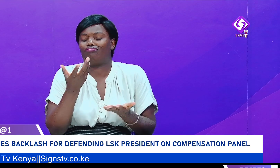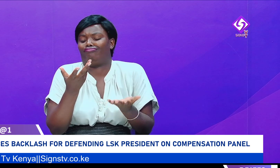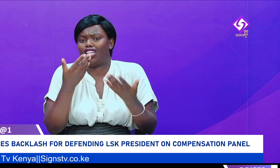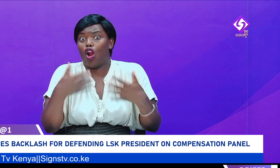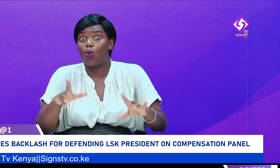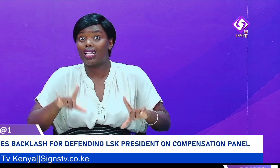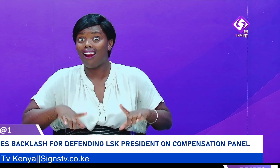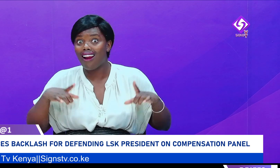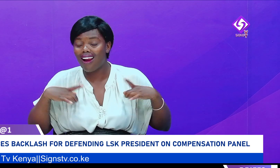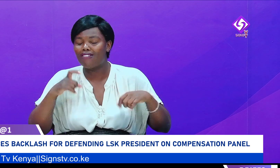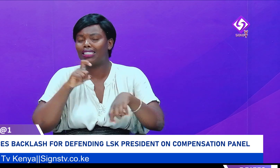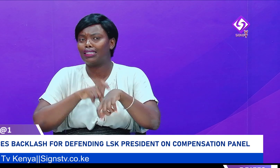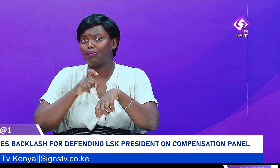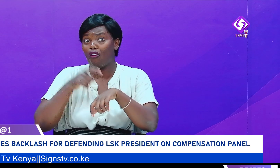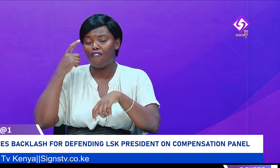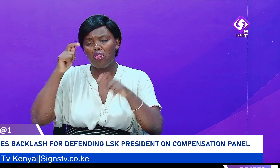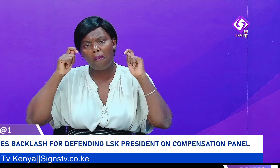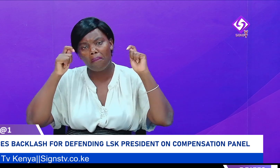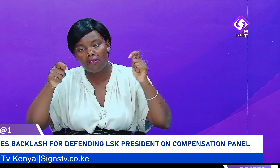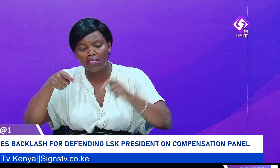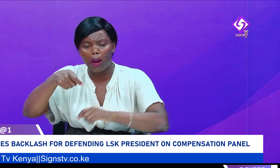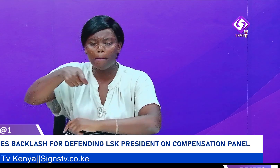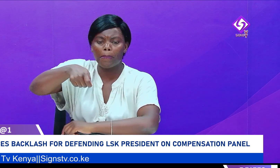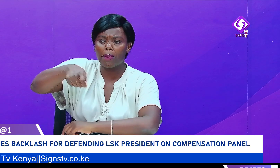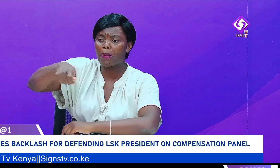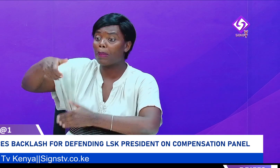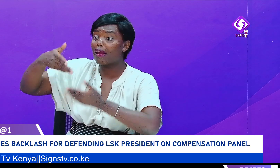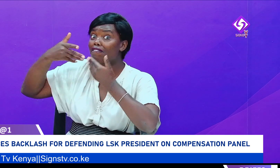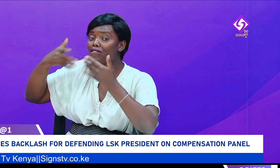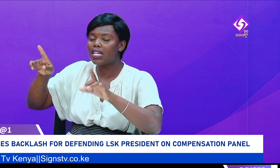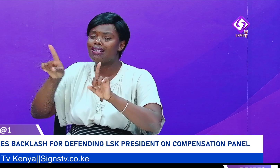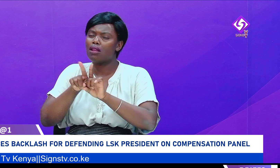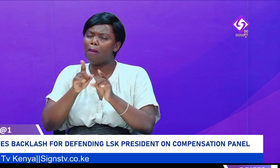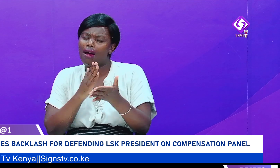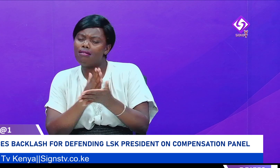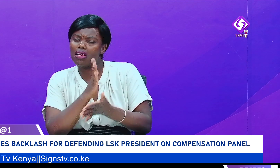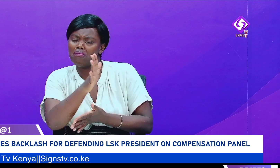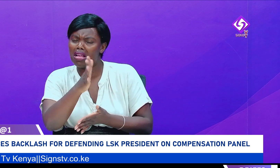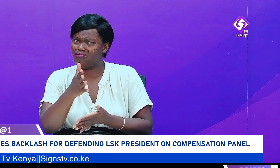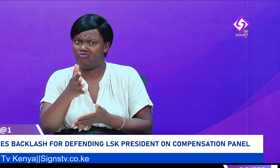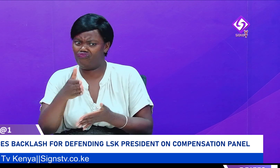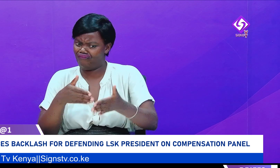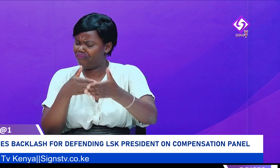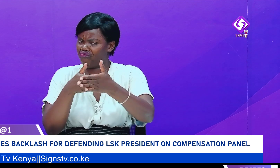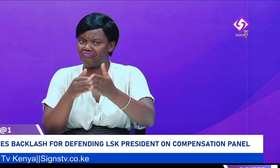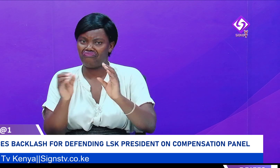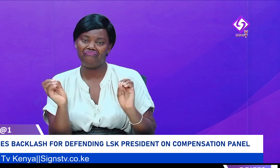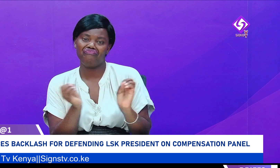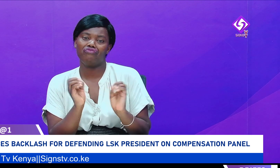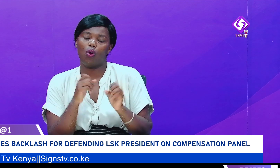all people who lost their lives during the protests are compensated equally without